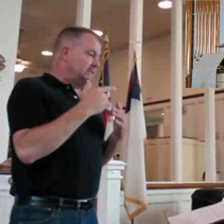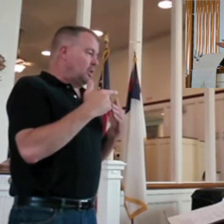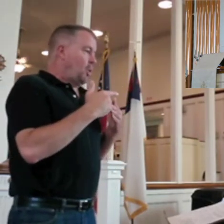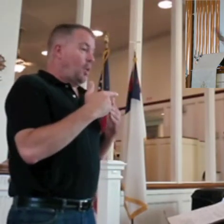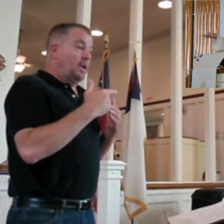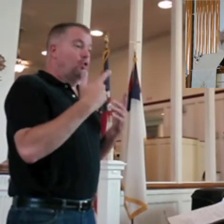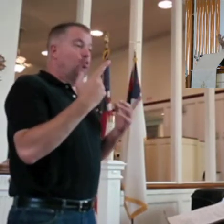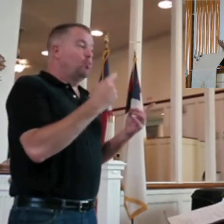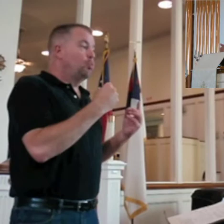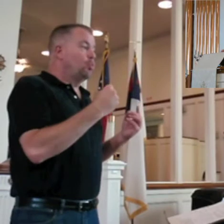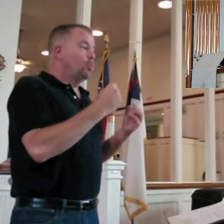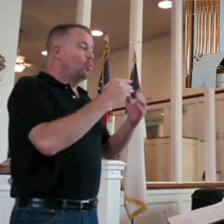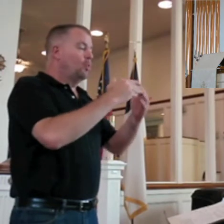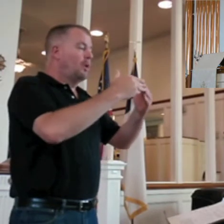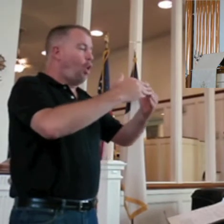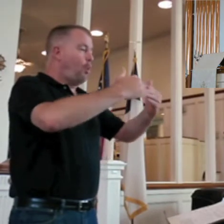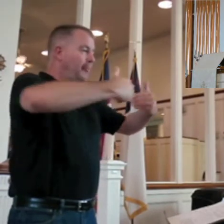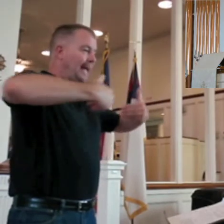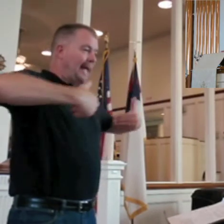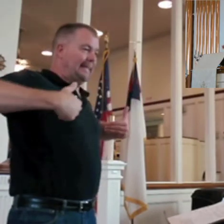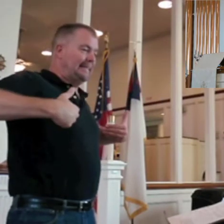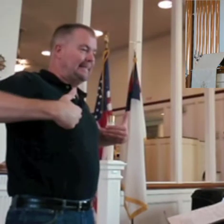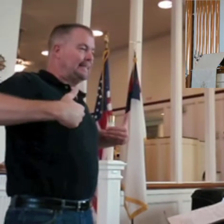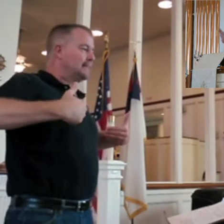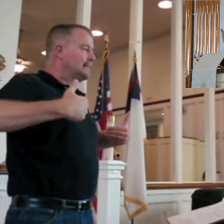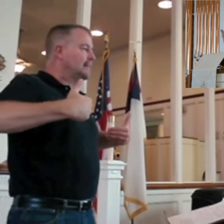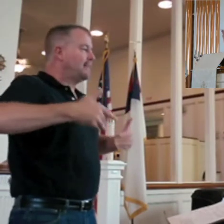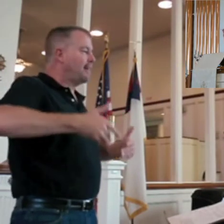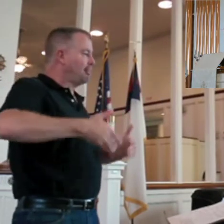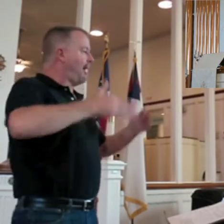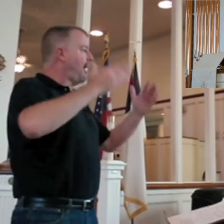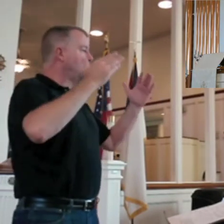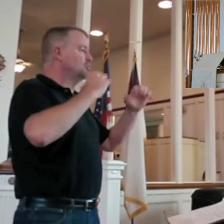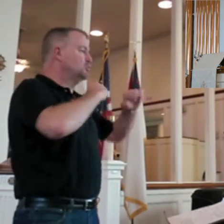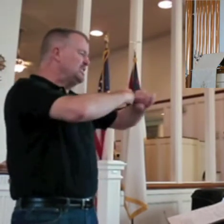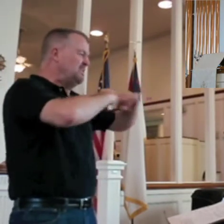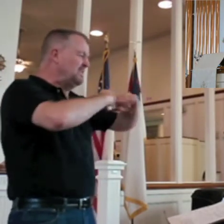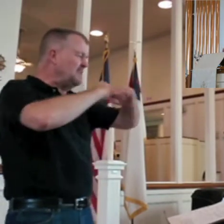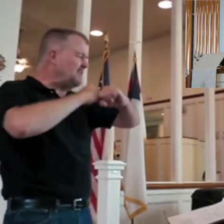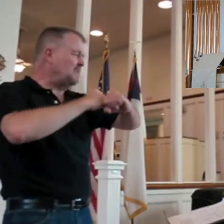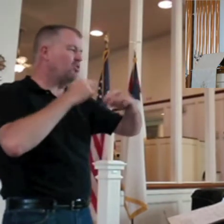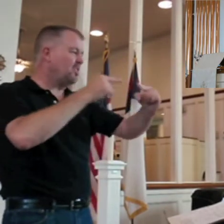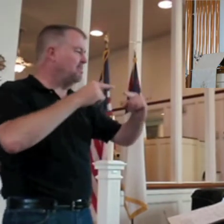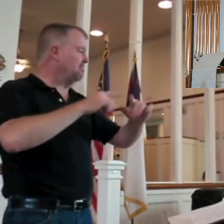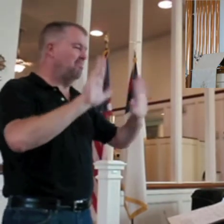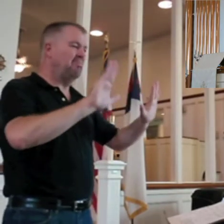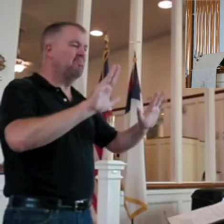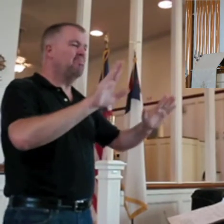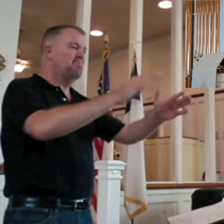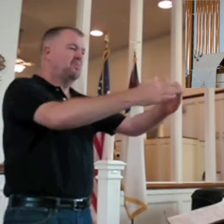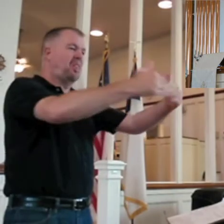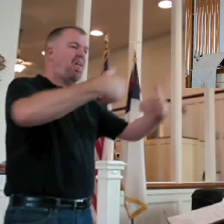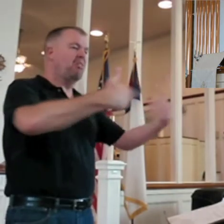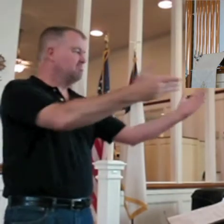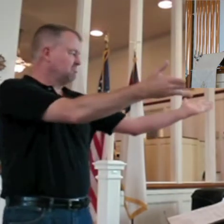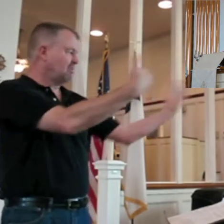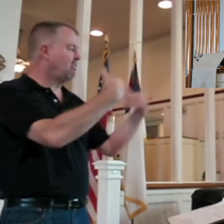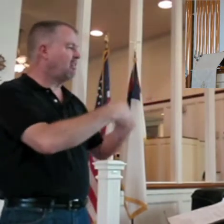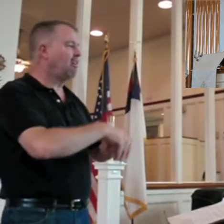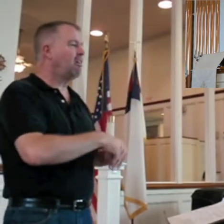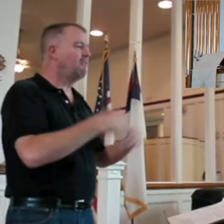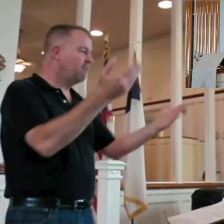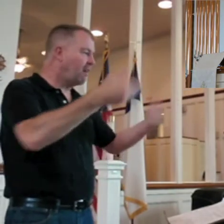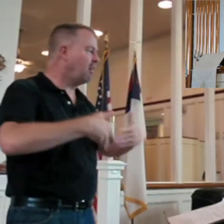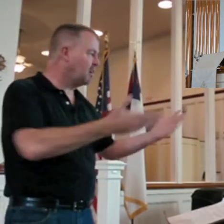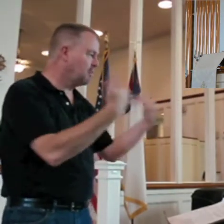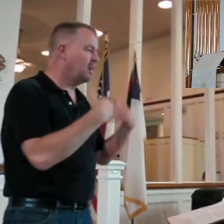to Jerusalem, and they let Rome come in without any bloodbath, and they had to make some